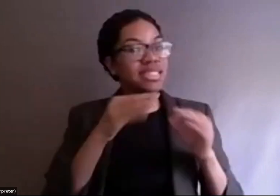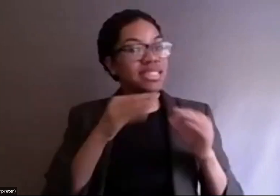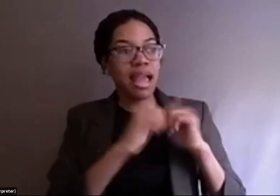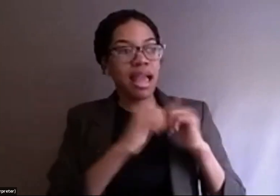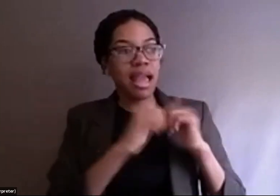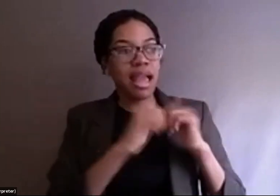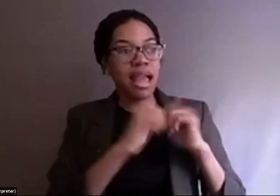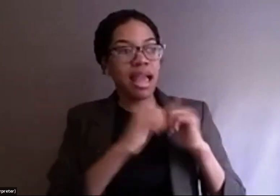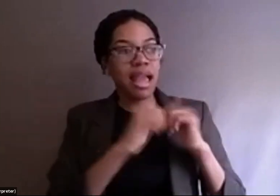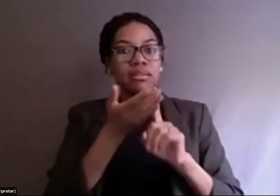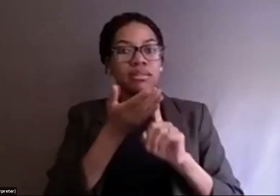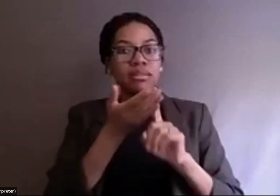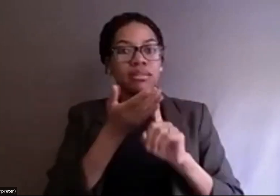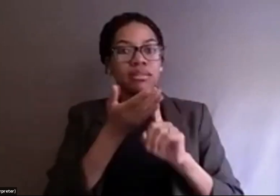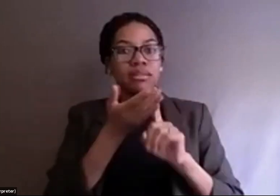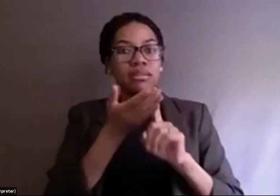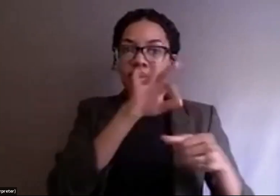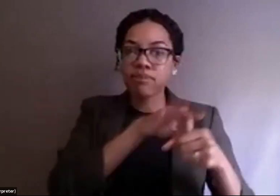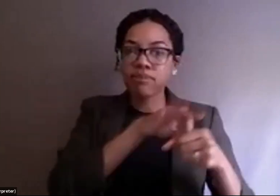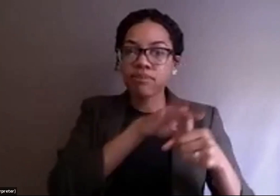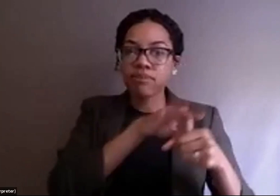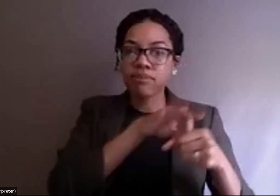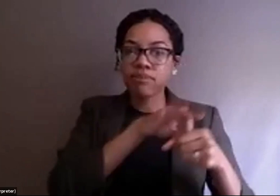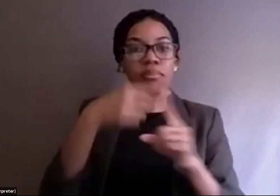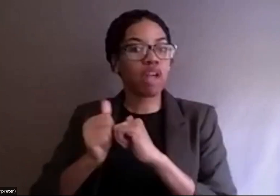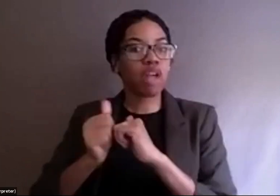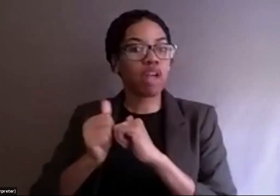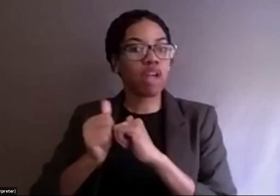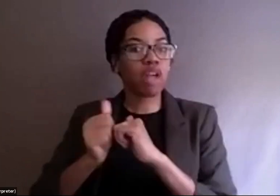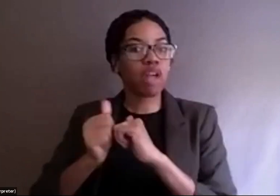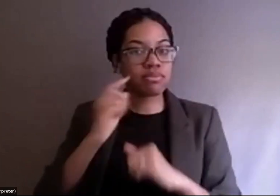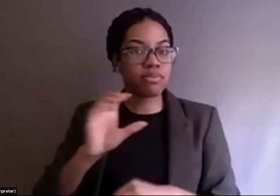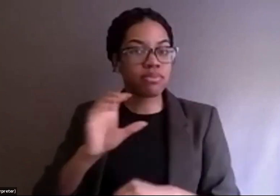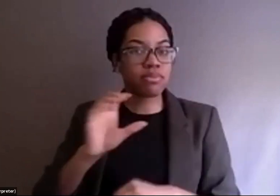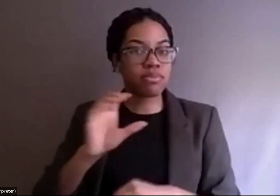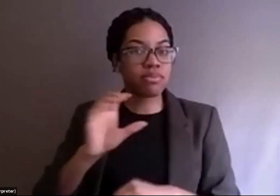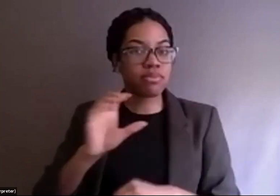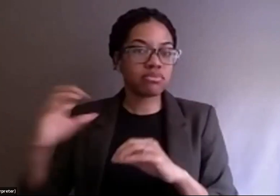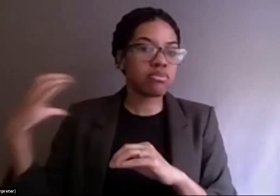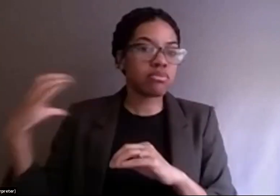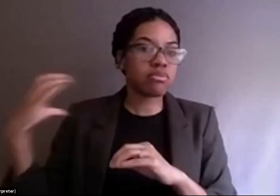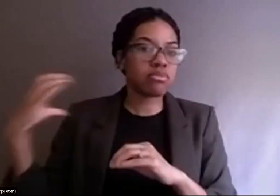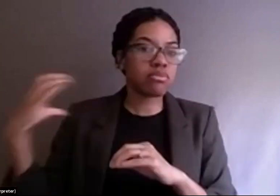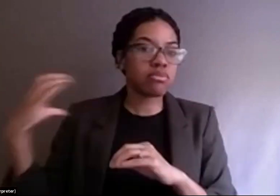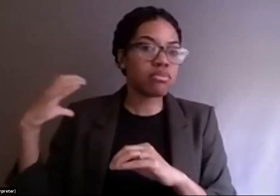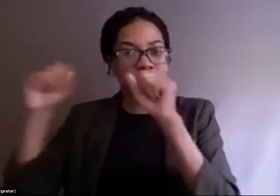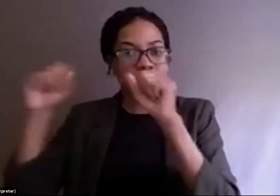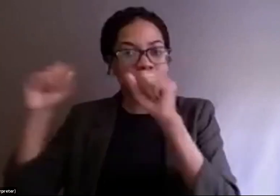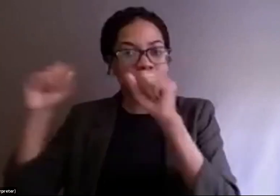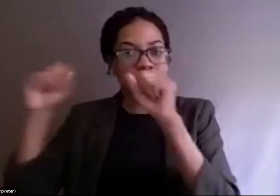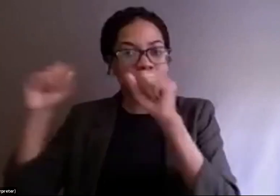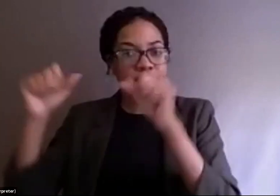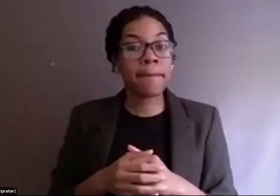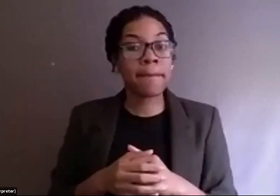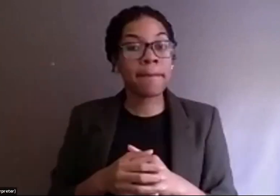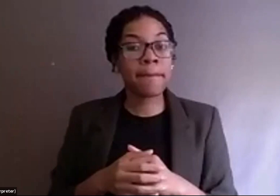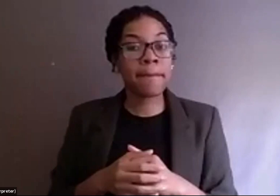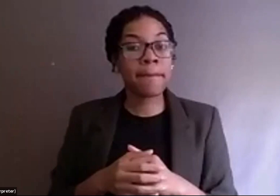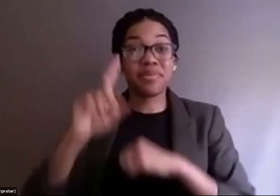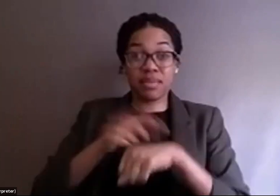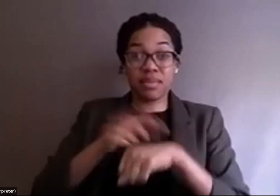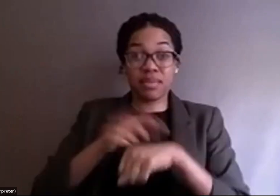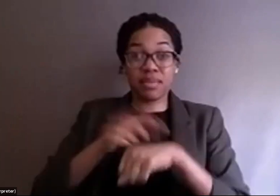state of Alabama, had a law that said that you could establish a political party just